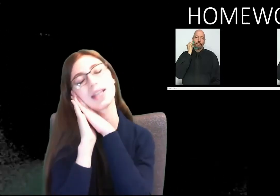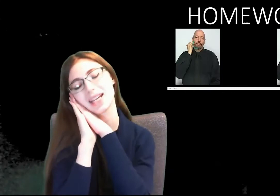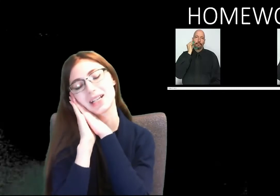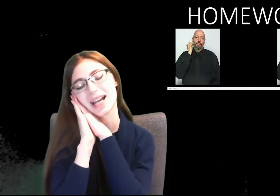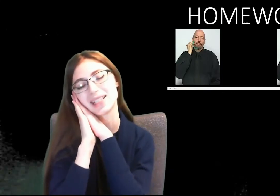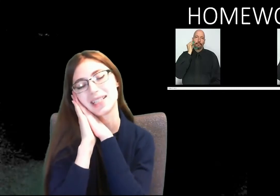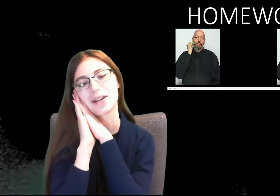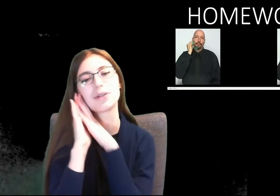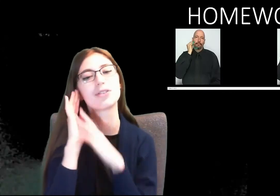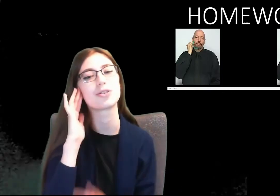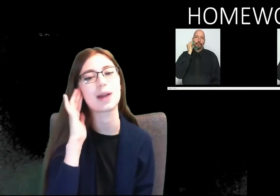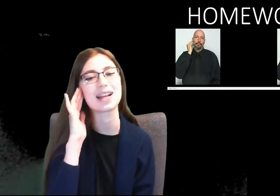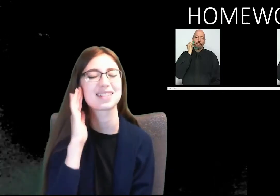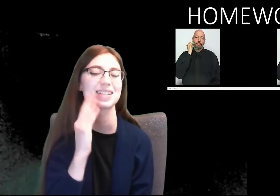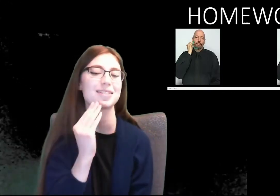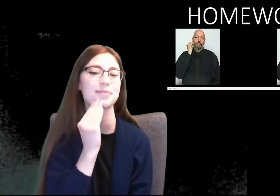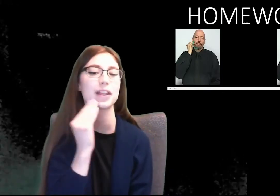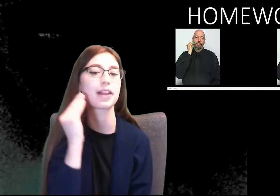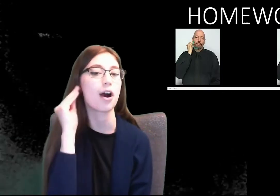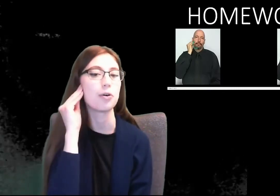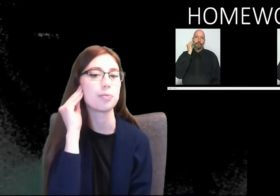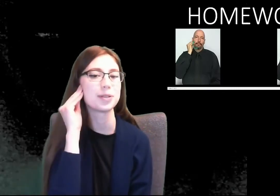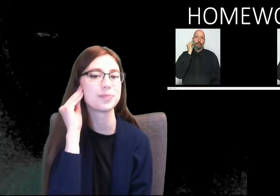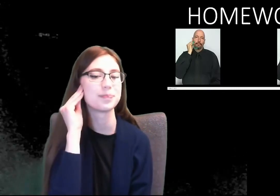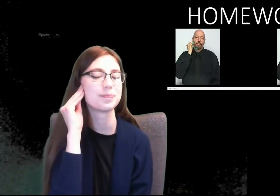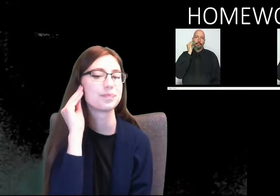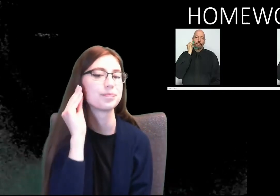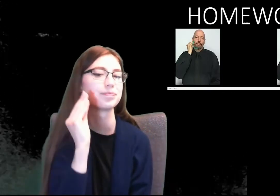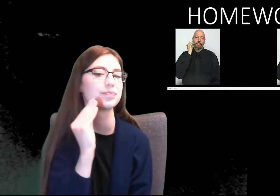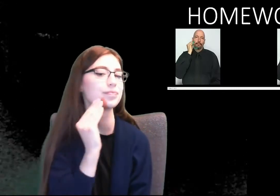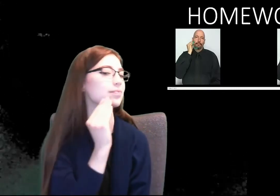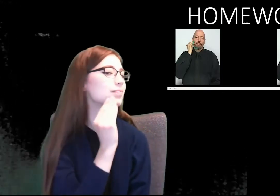your head down to rest. Home.